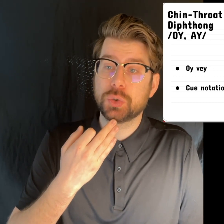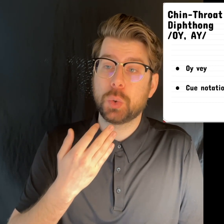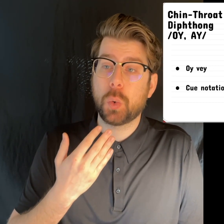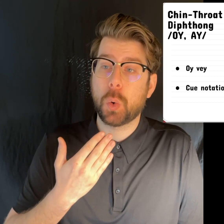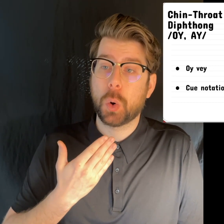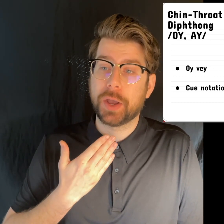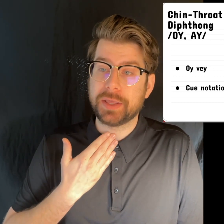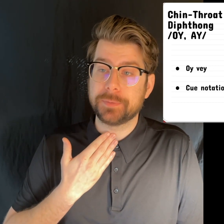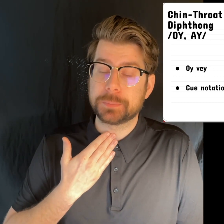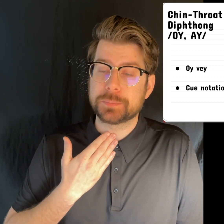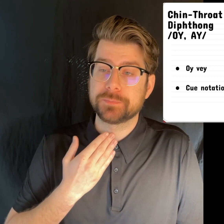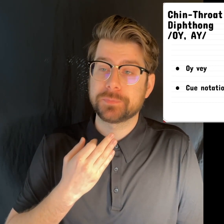Soy.